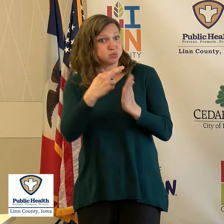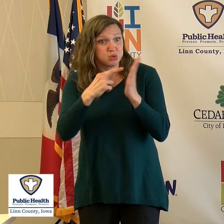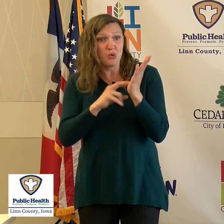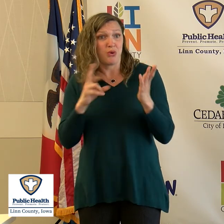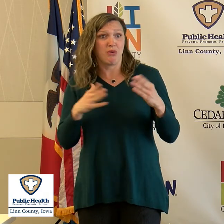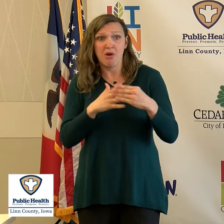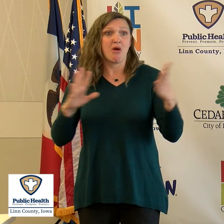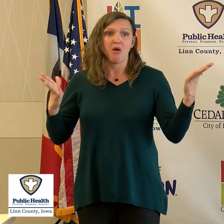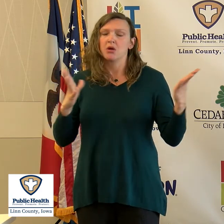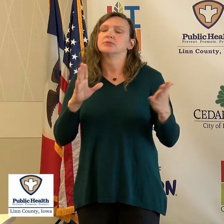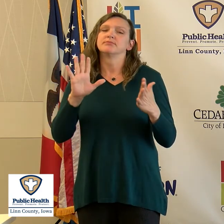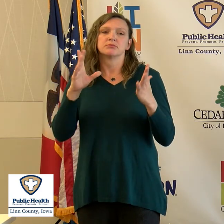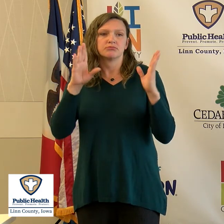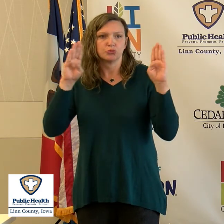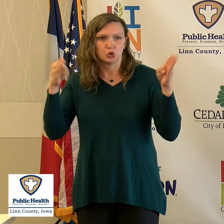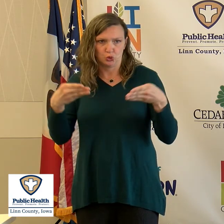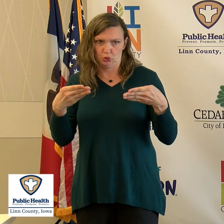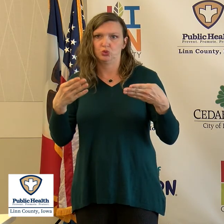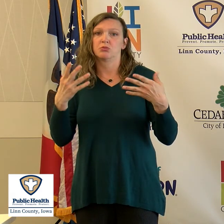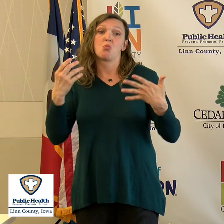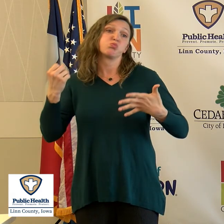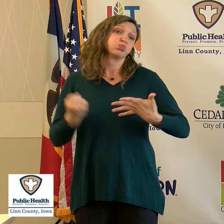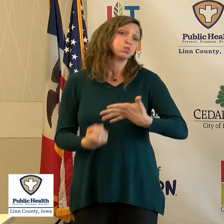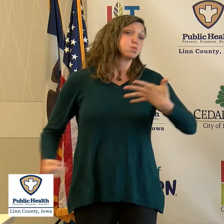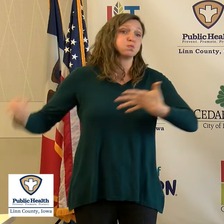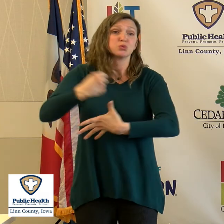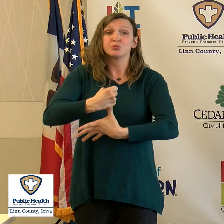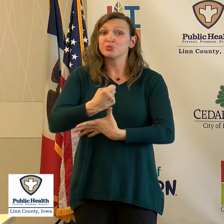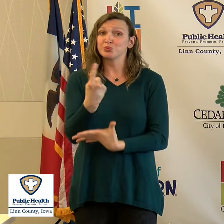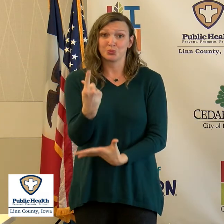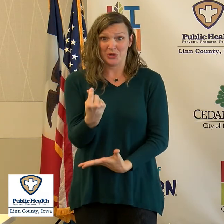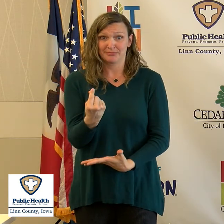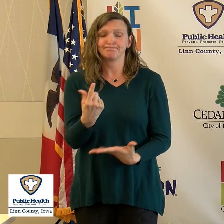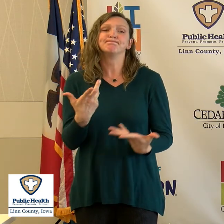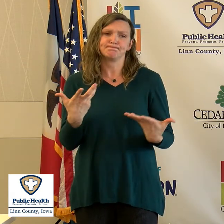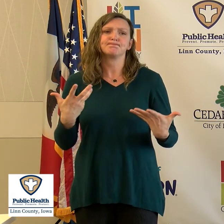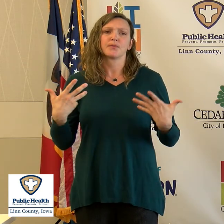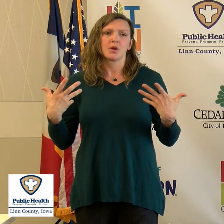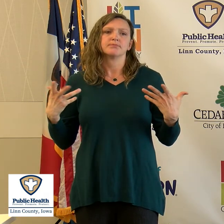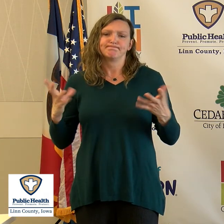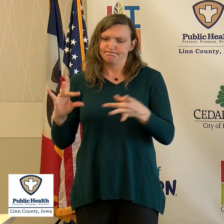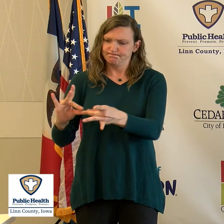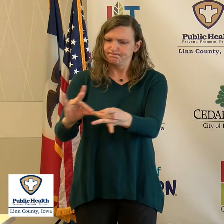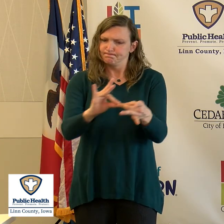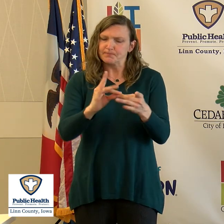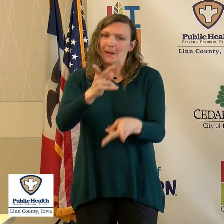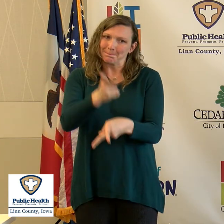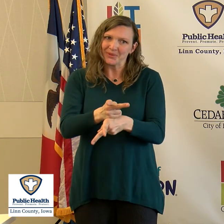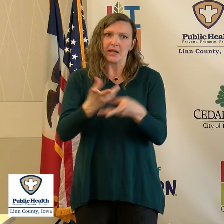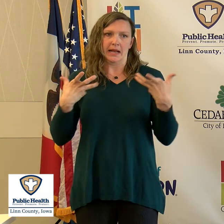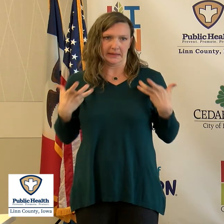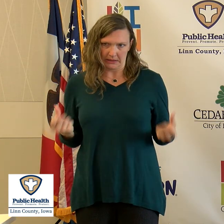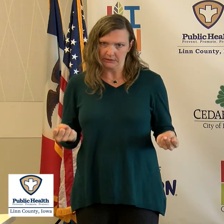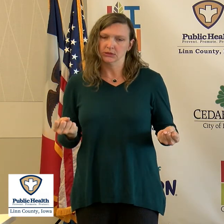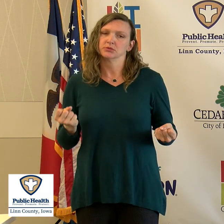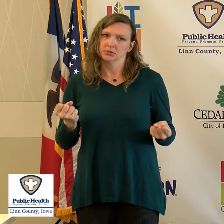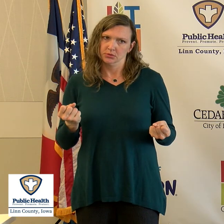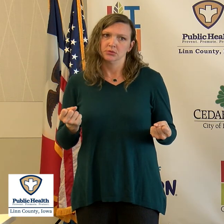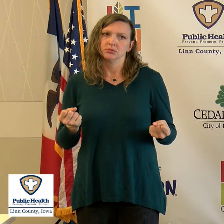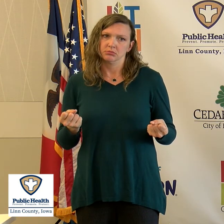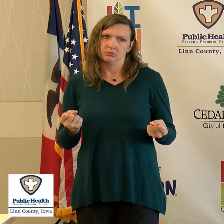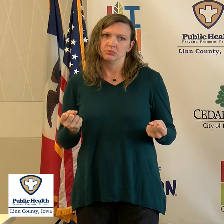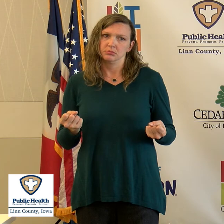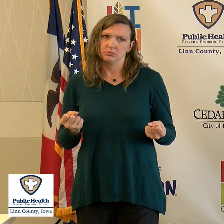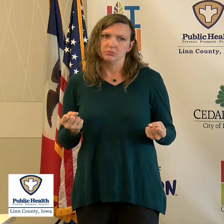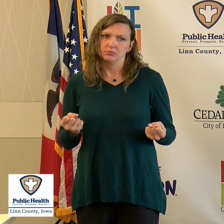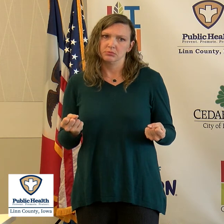Prioritizing your mental health and staying connected is more important than ever. If you need support